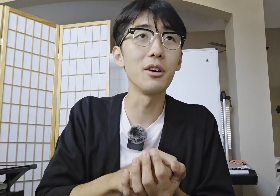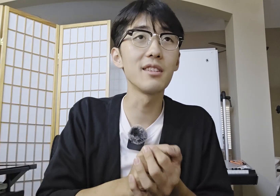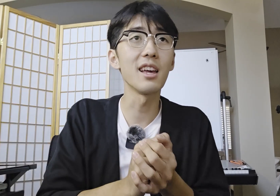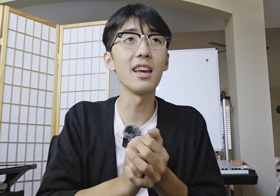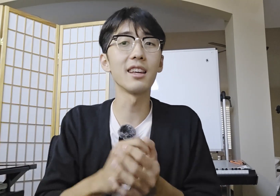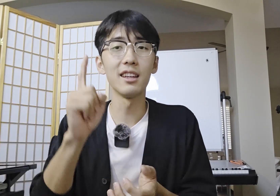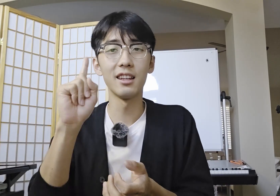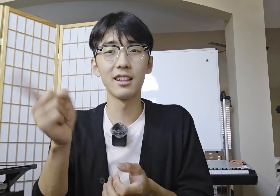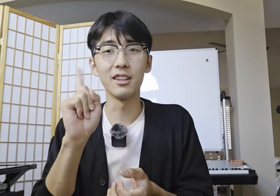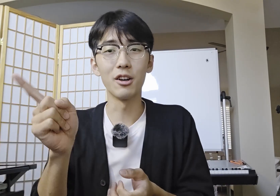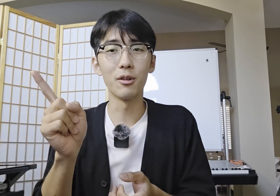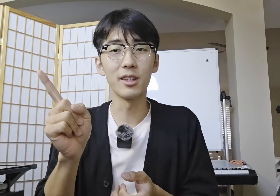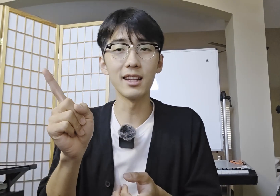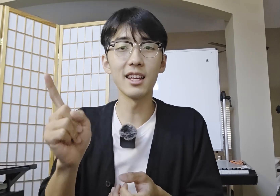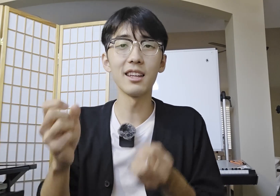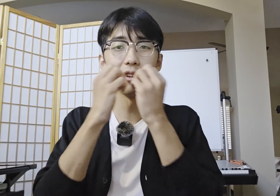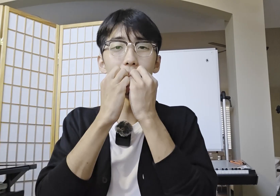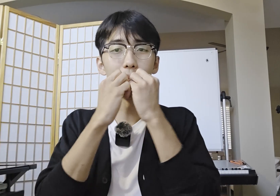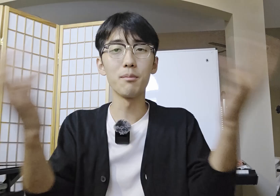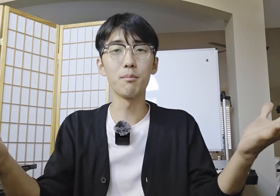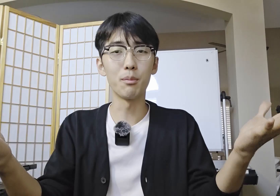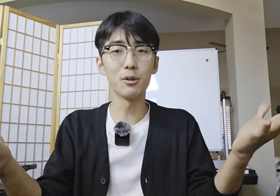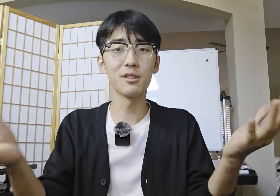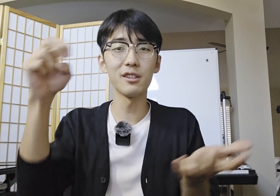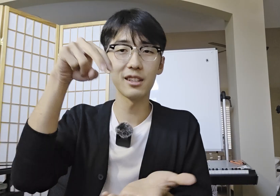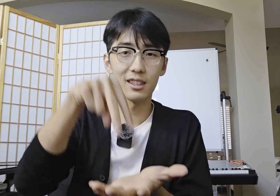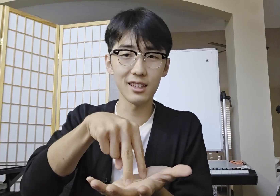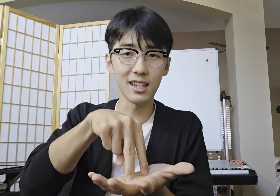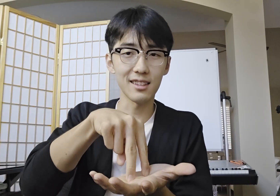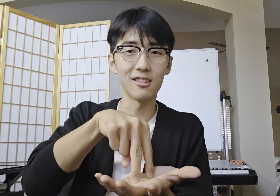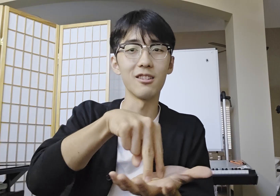he's saying, nande bow suru tatsu no,